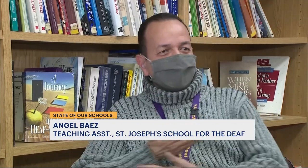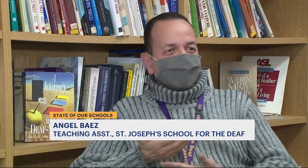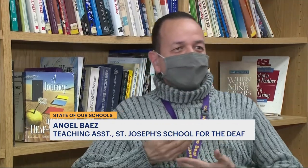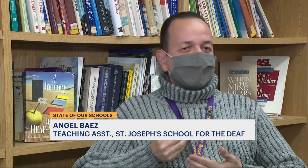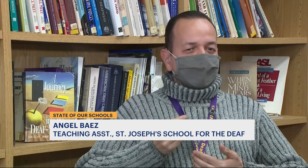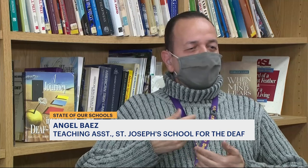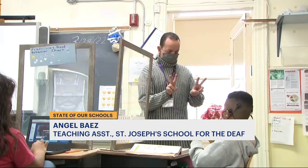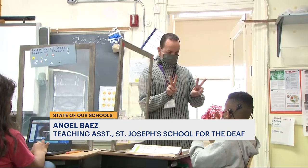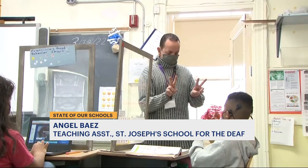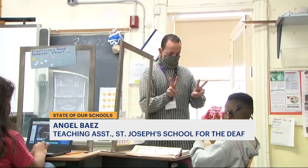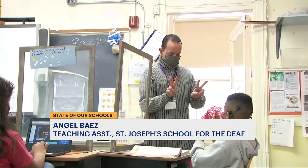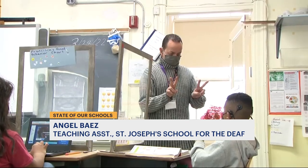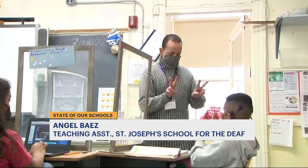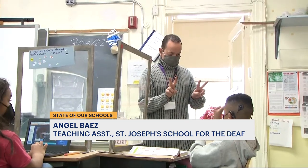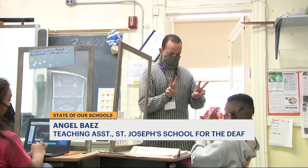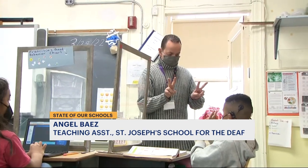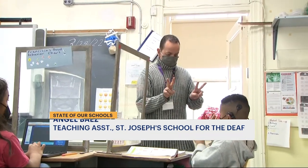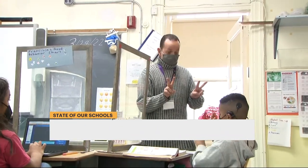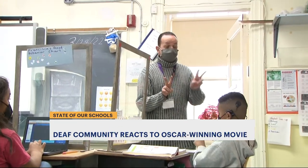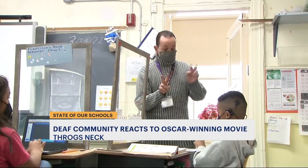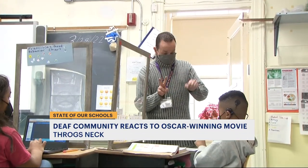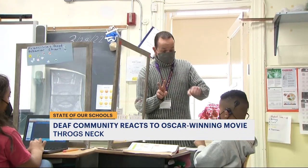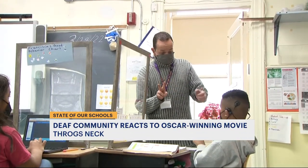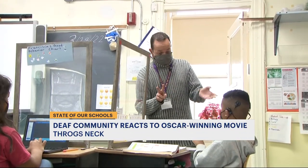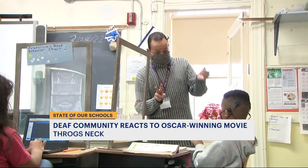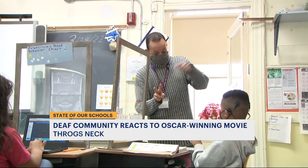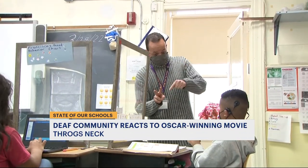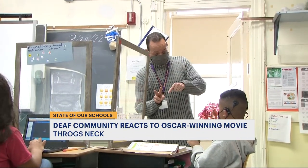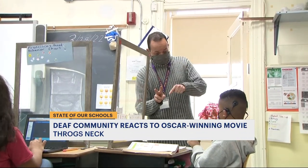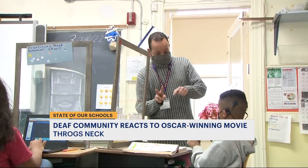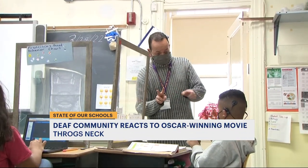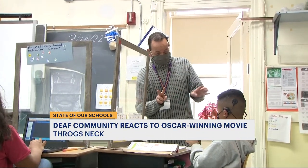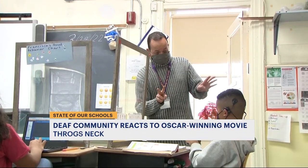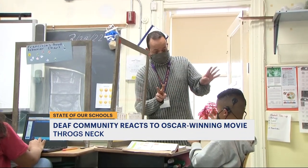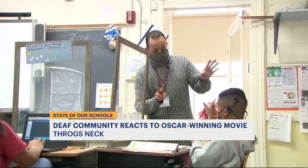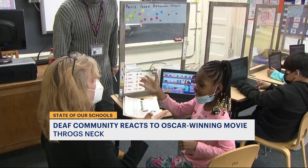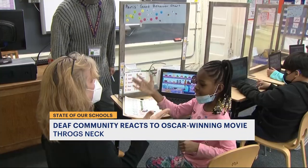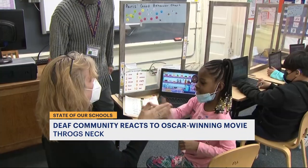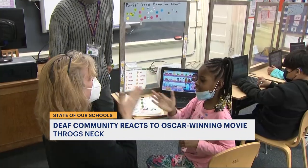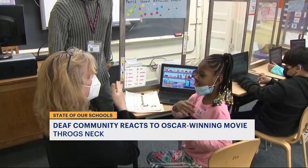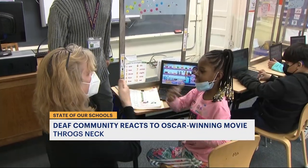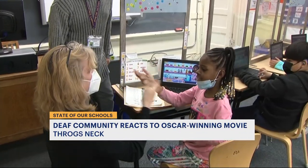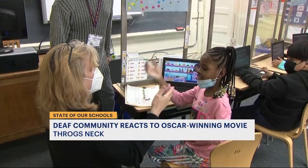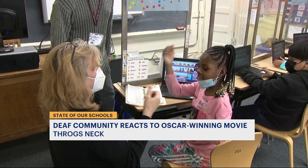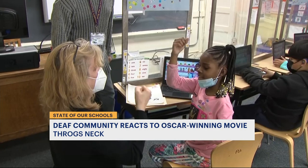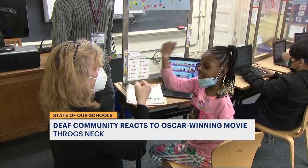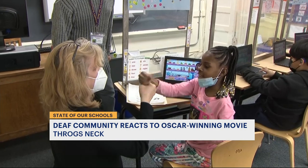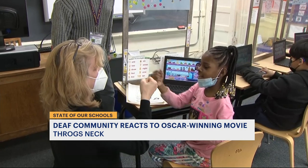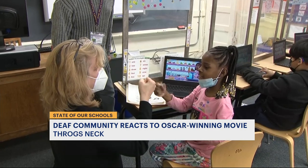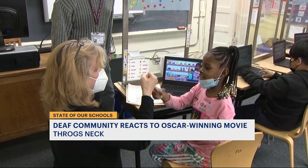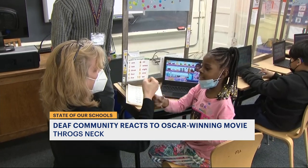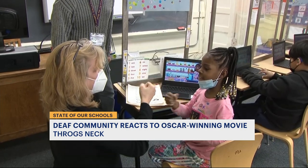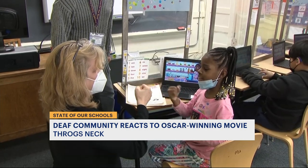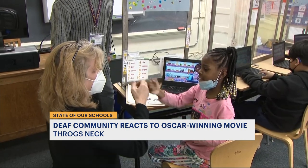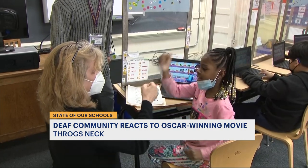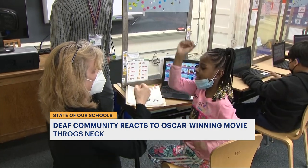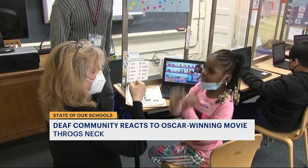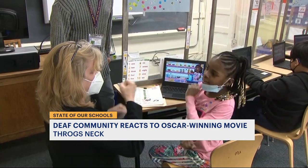she was my girl who could hear but learn sign language growing up. Each with their own way to relate to the story the movie